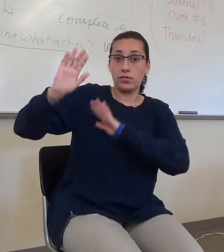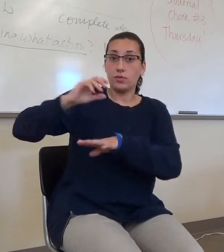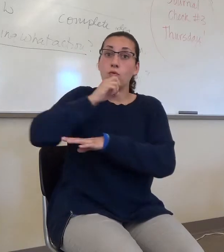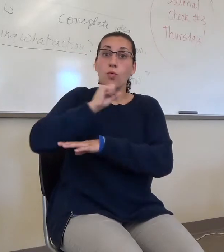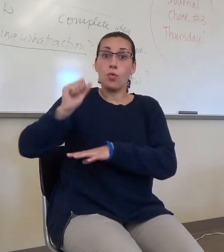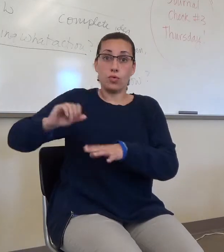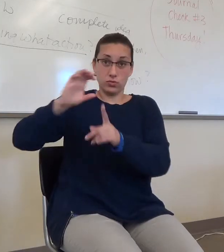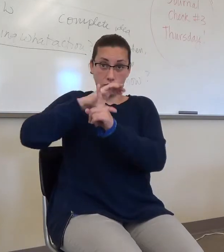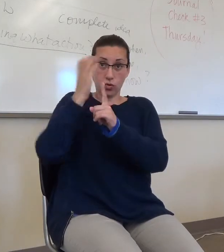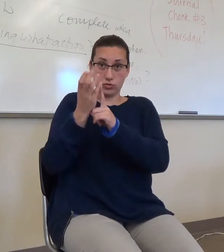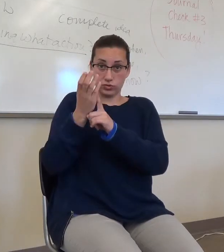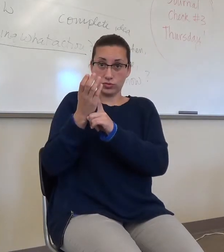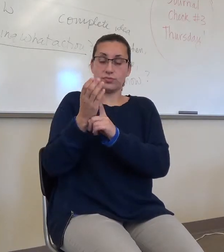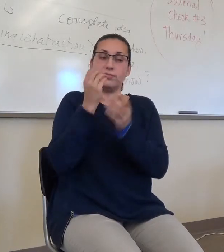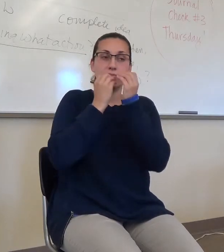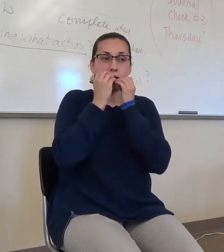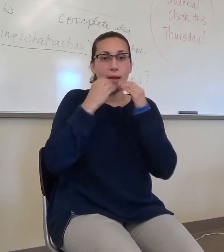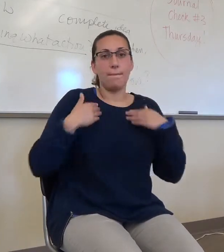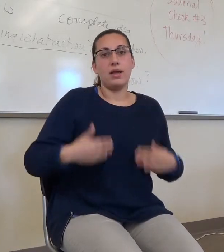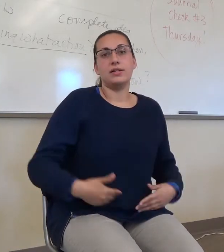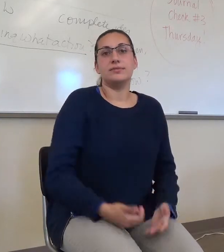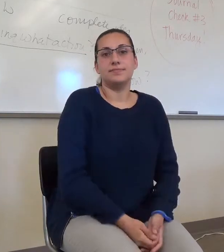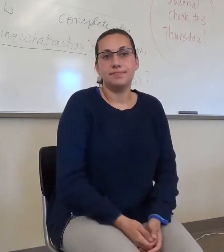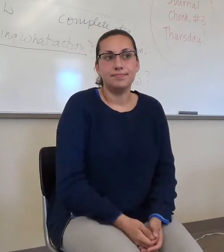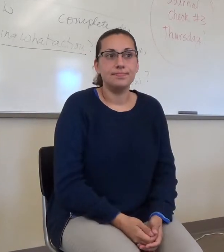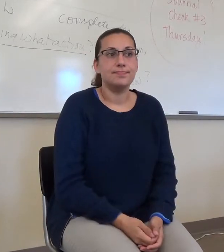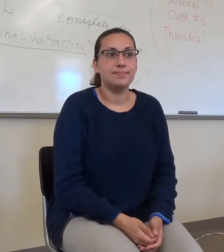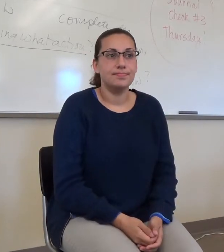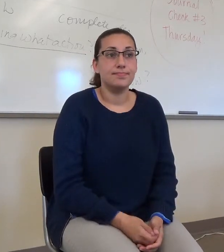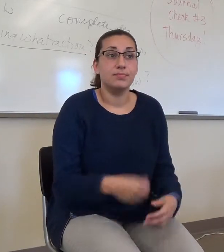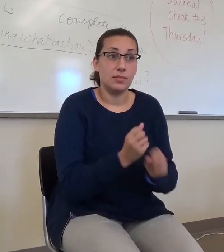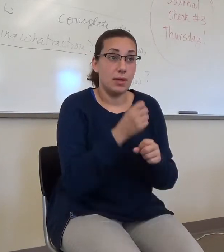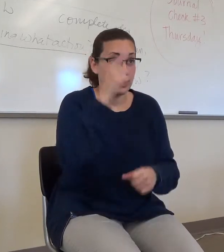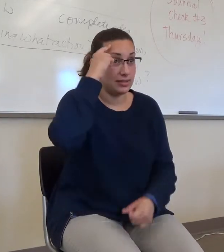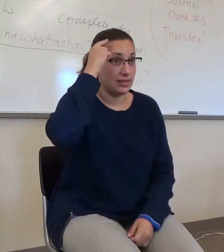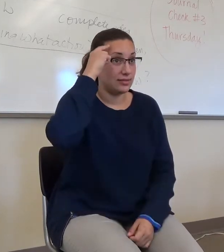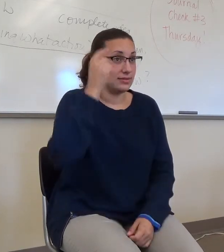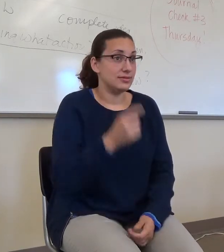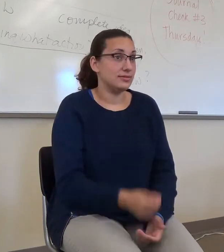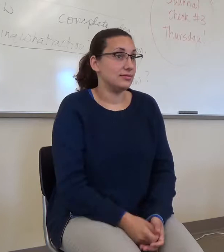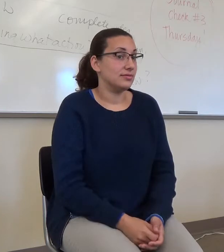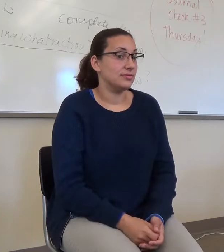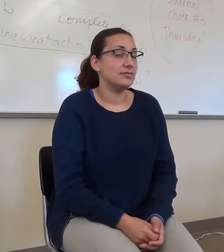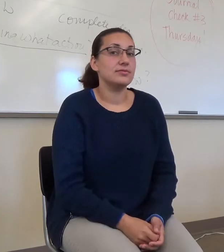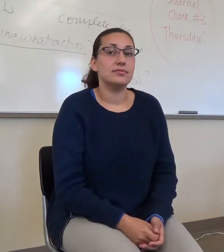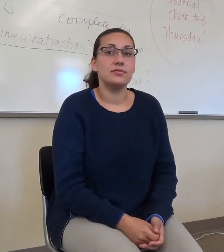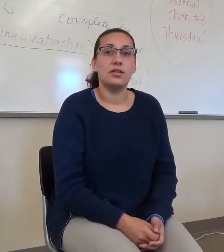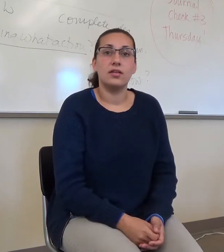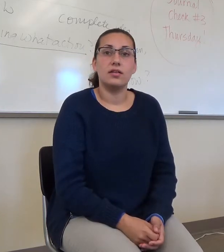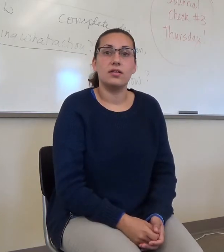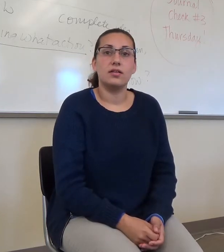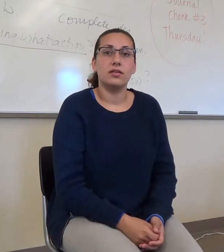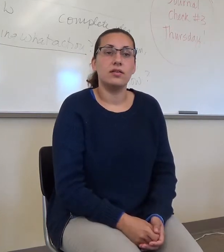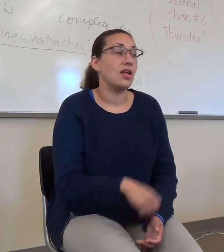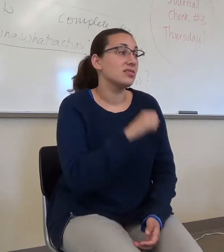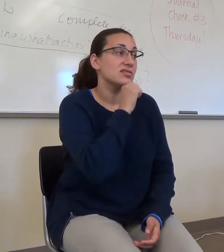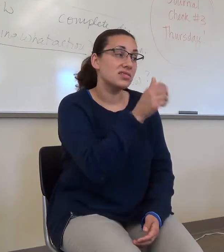sense to people, how we're getting to all those things? Okay, yeah, this is not easy. This is